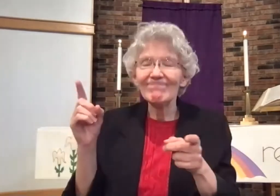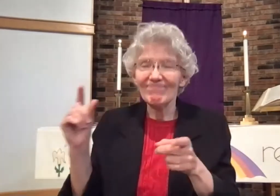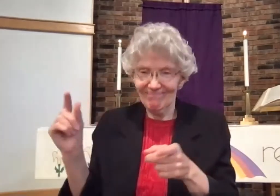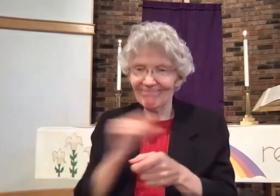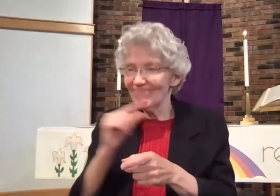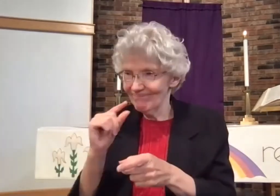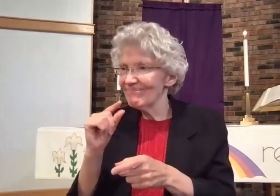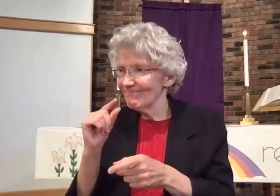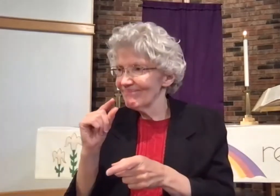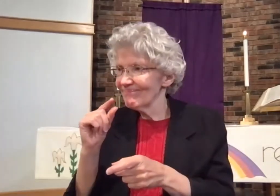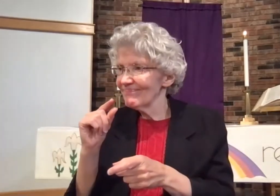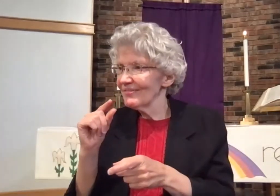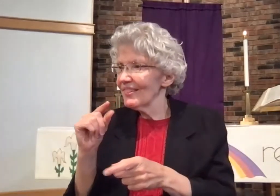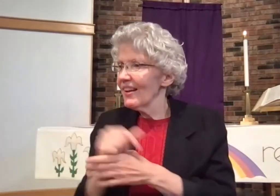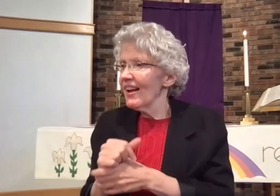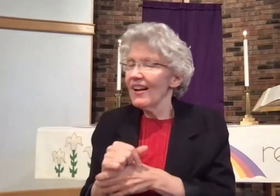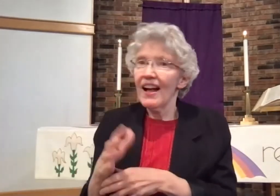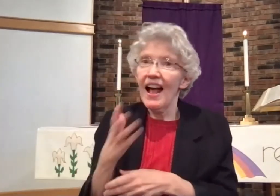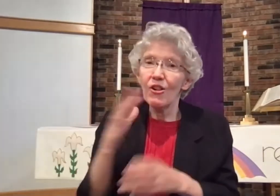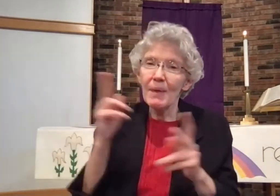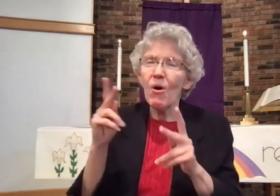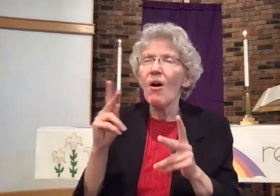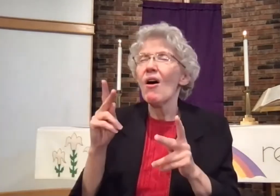But last week, when the guilty verdict was announced,